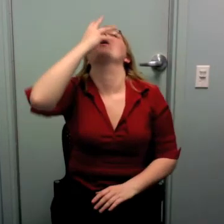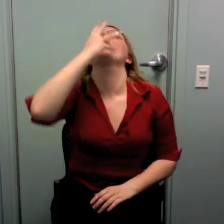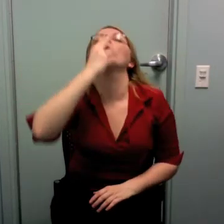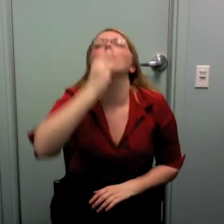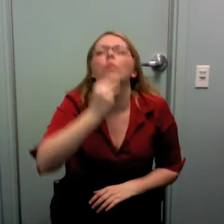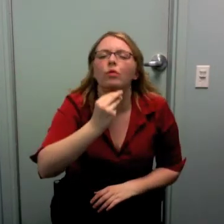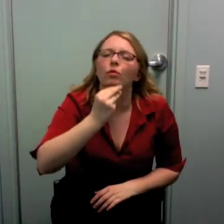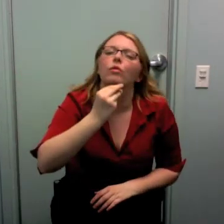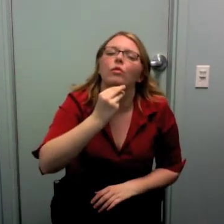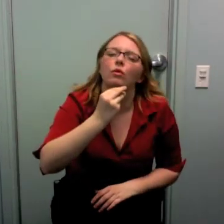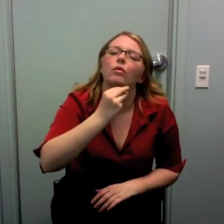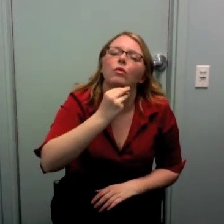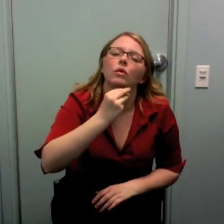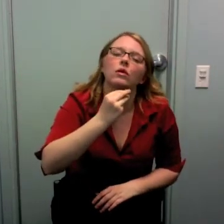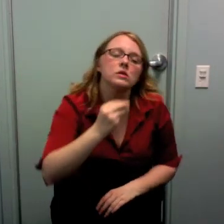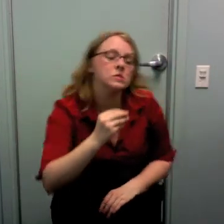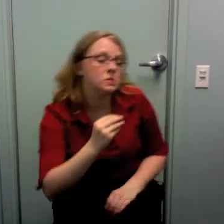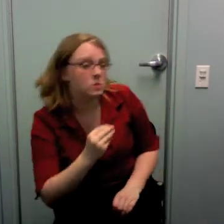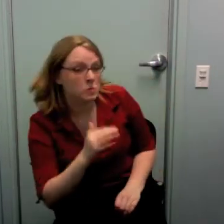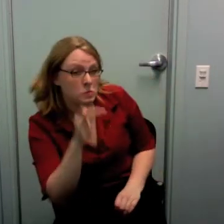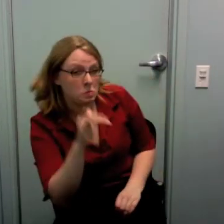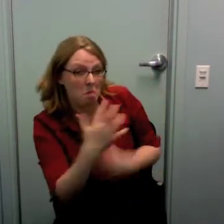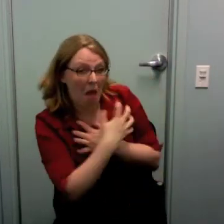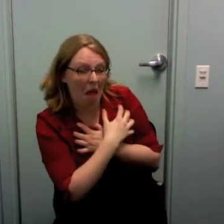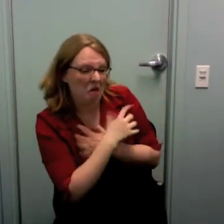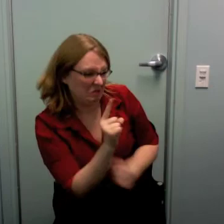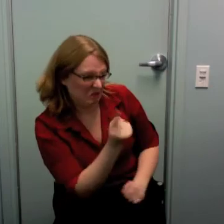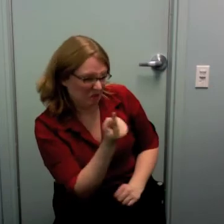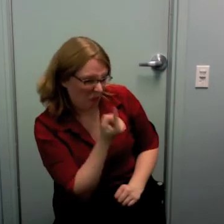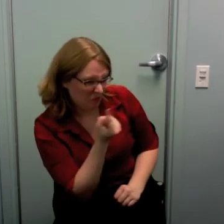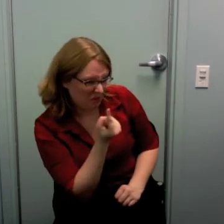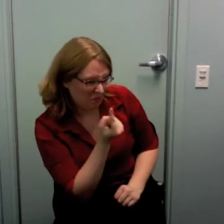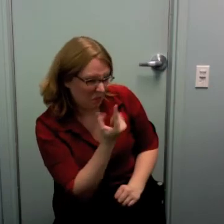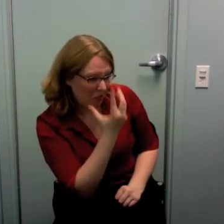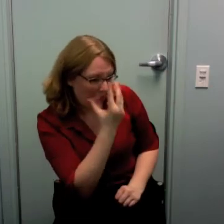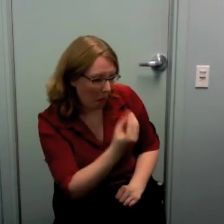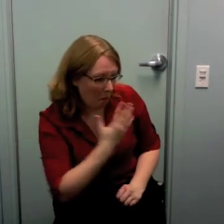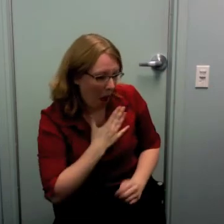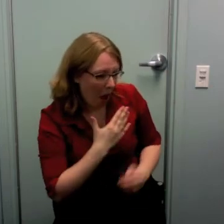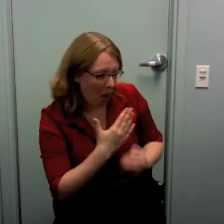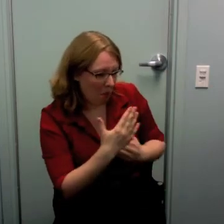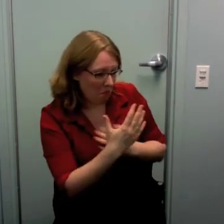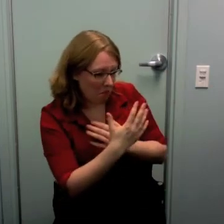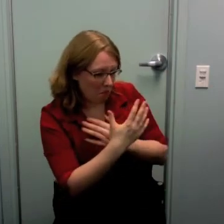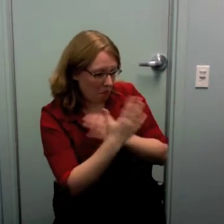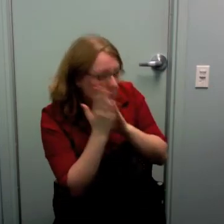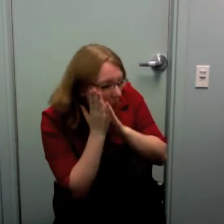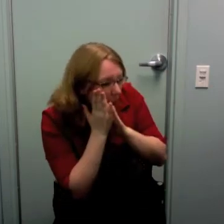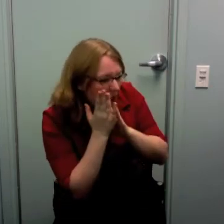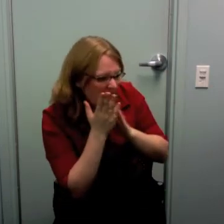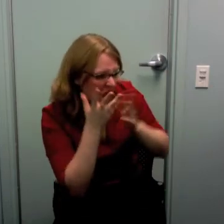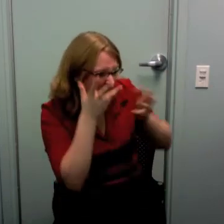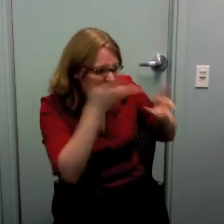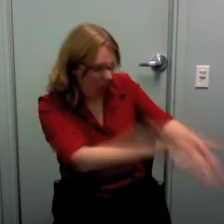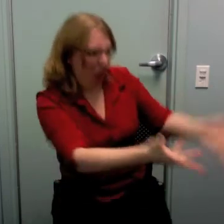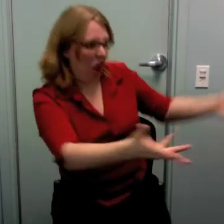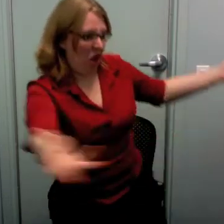Somebody has been lying in my bed, and here she is, said the little small wee bear in his